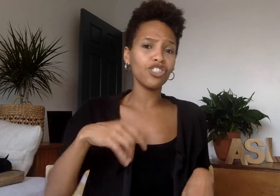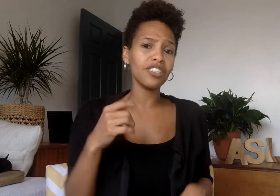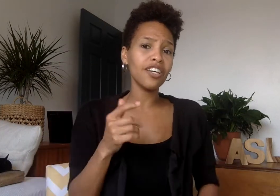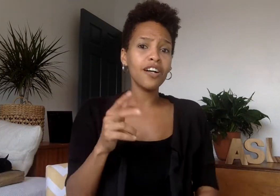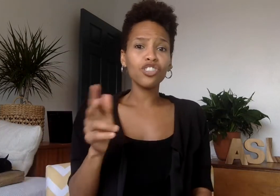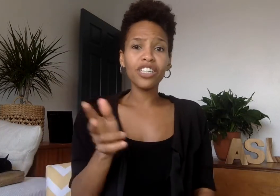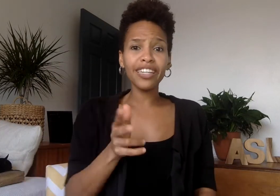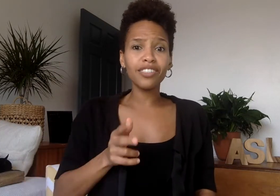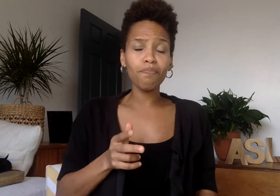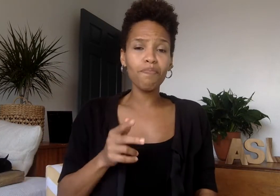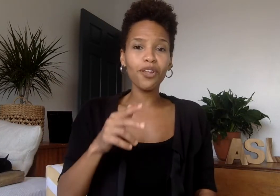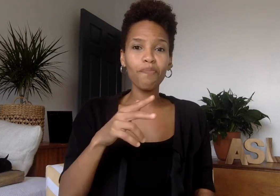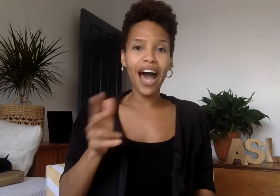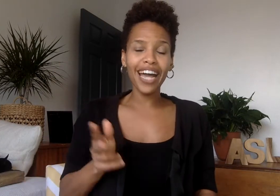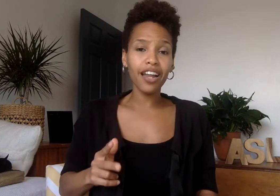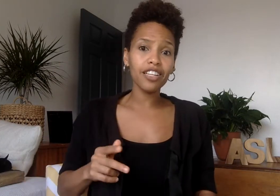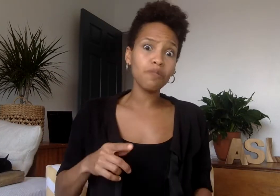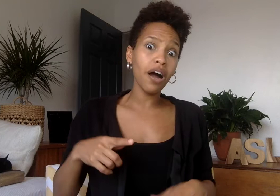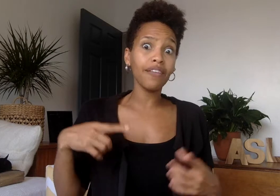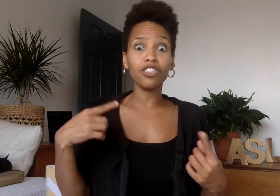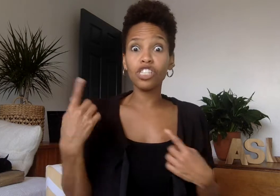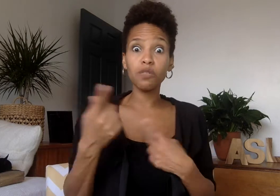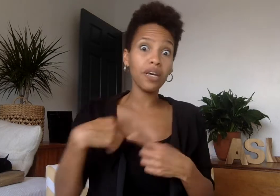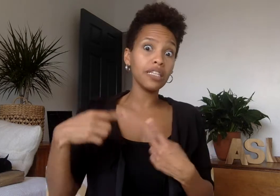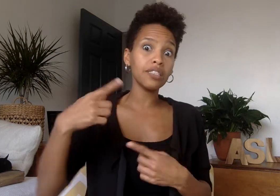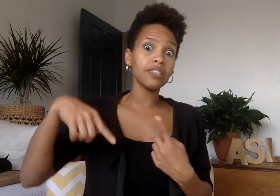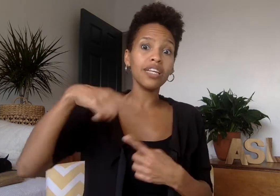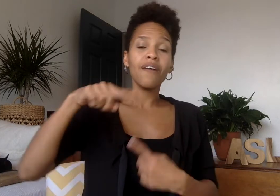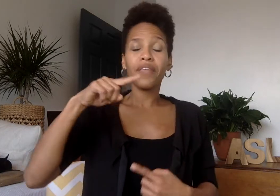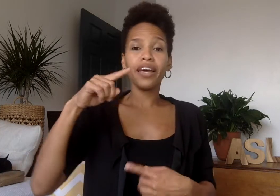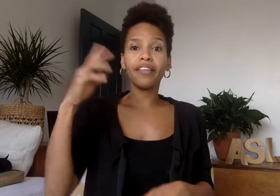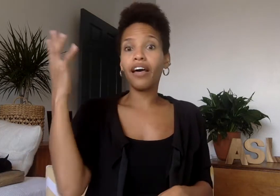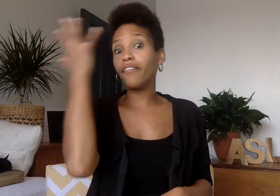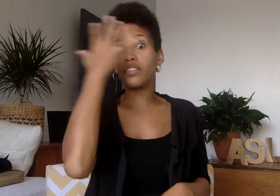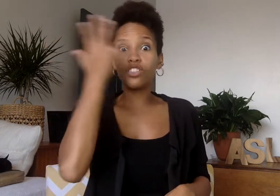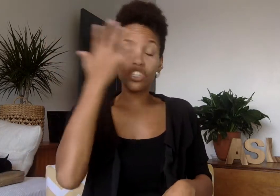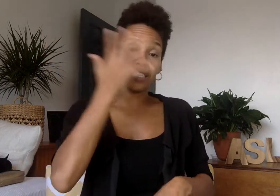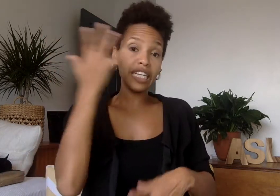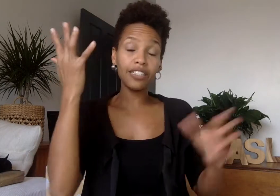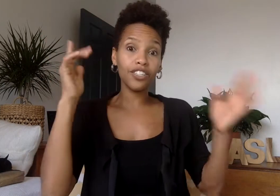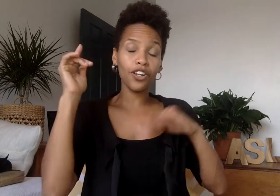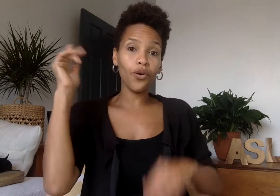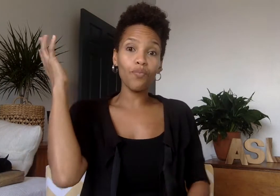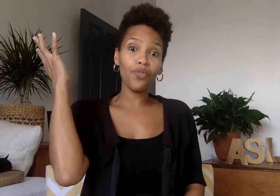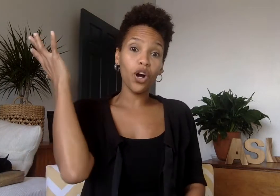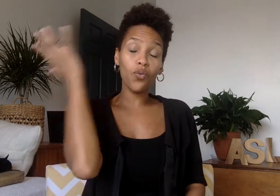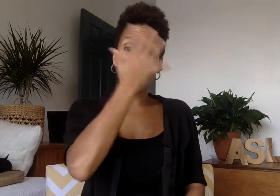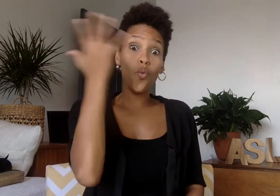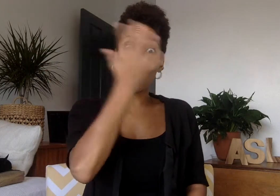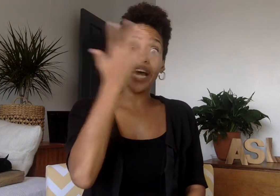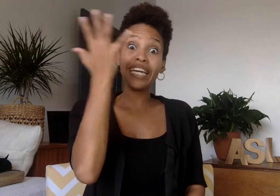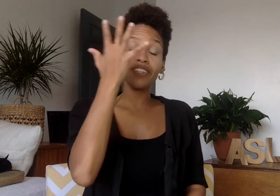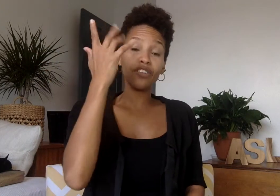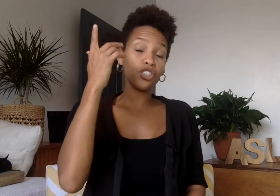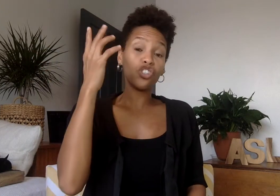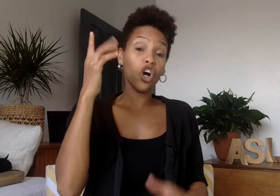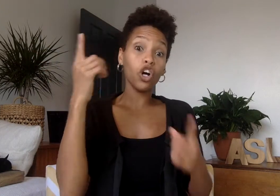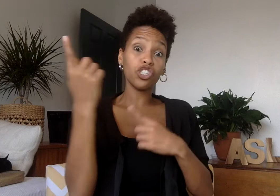she gets to back out of the spot, and then she spins, and then she sees white. The